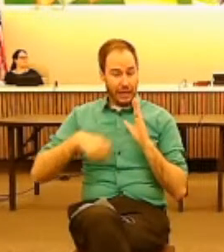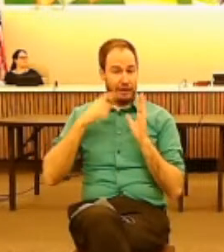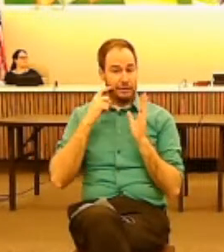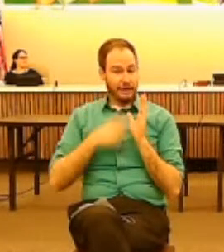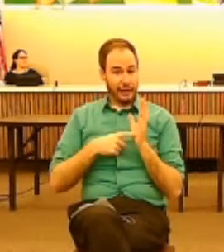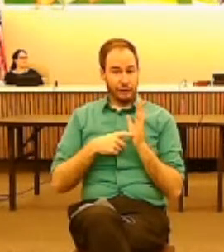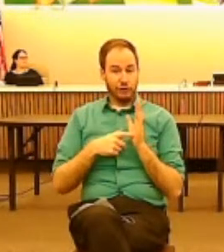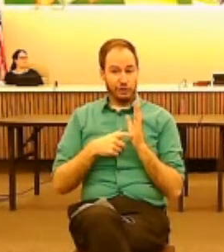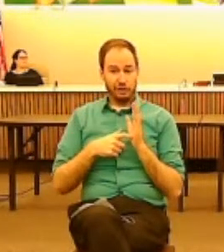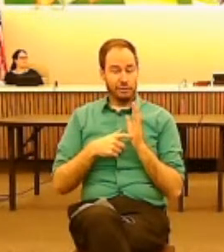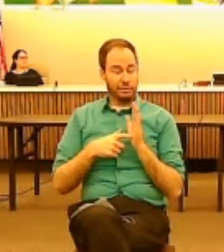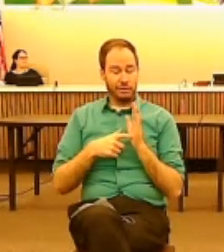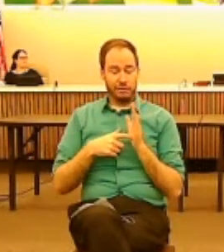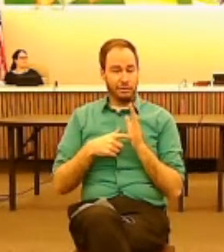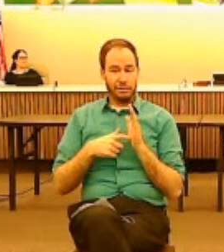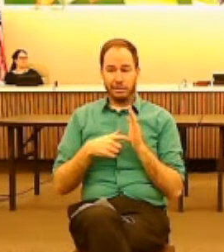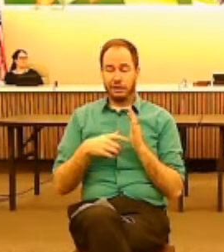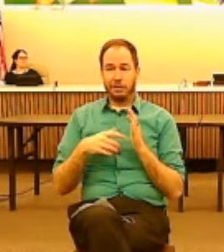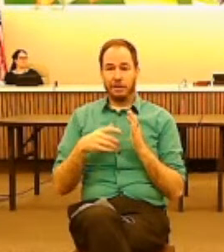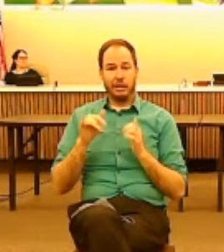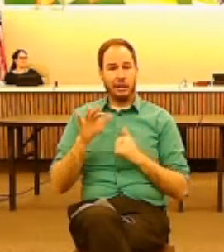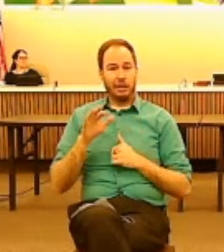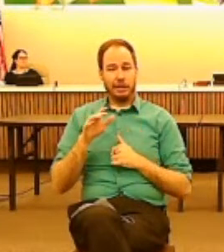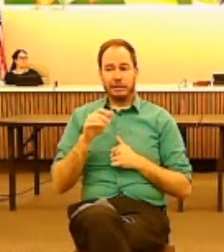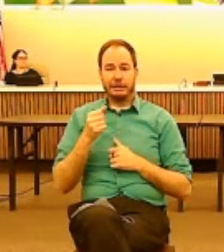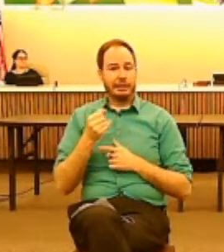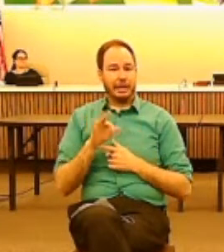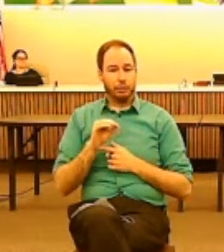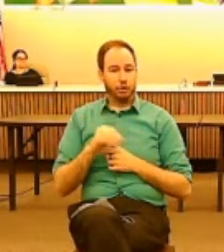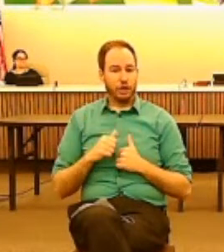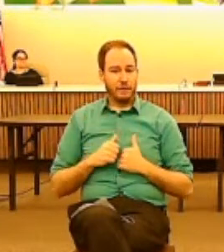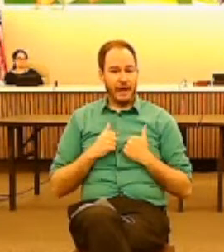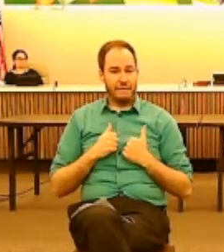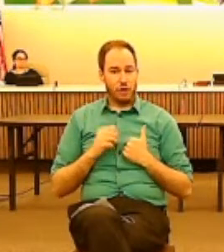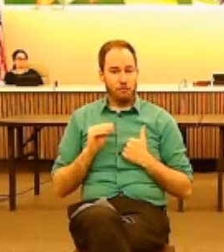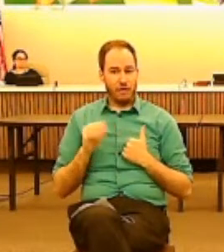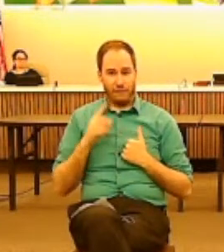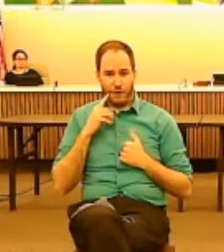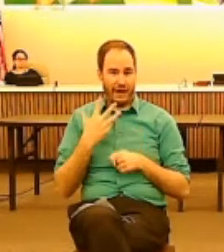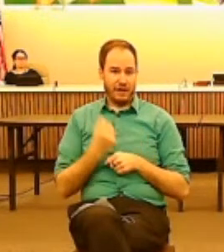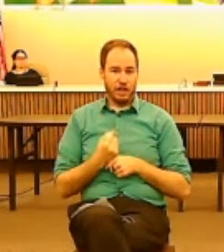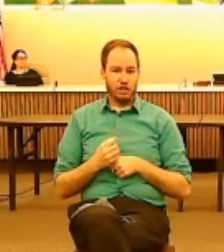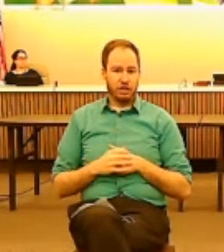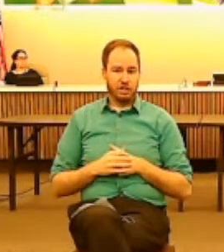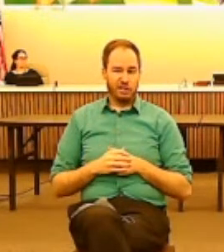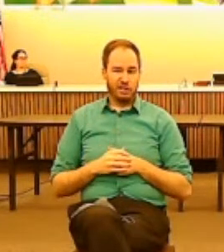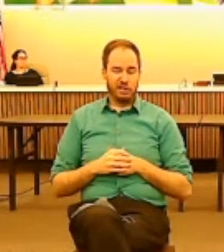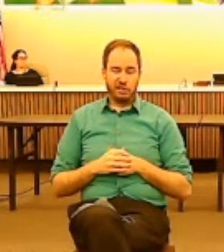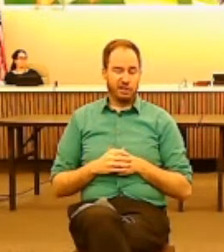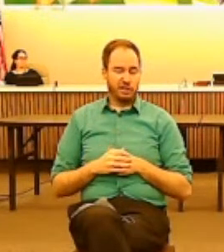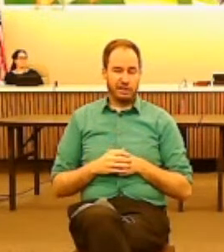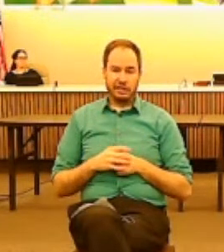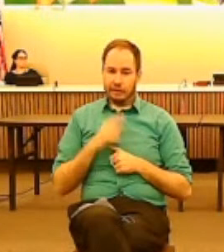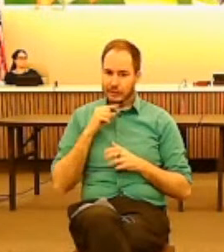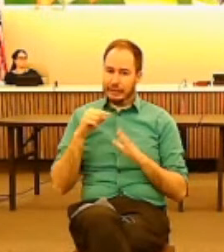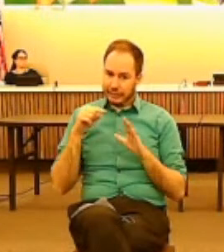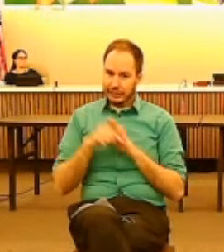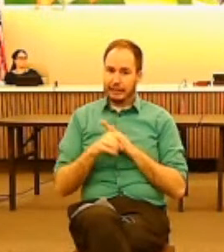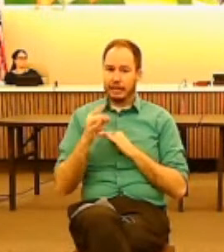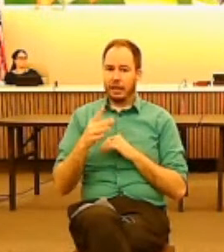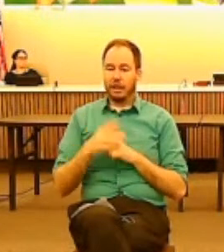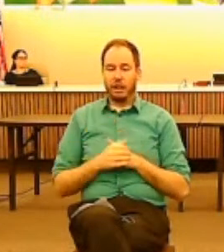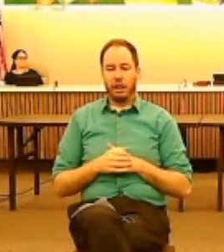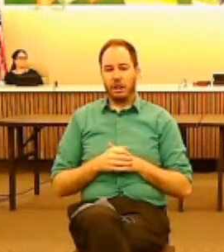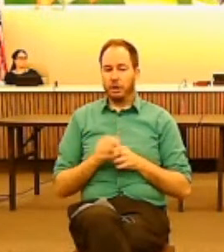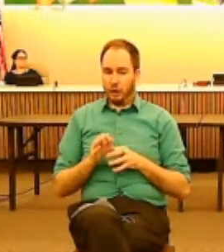if you find it late, is like 19%. That's it for 5 years. So it is very deadly. It's